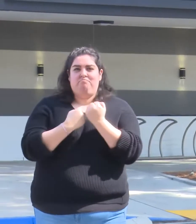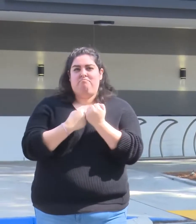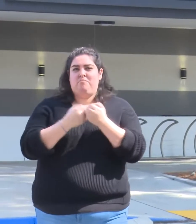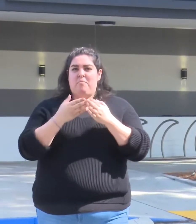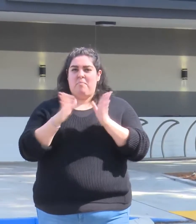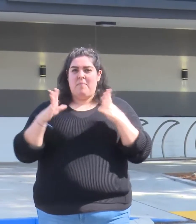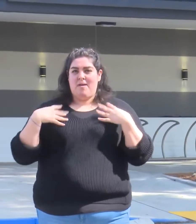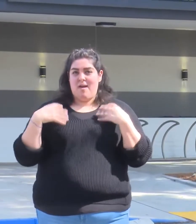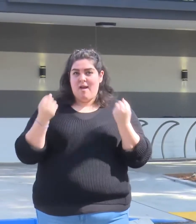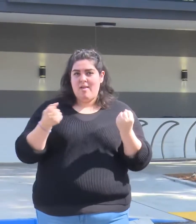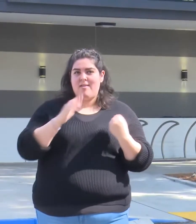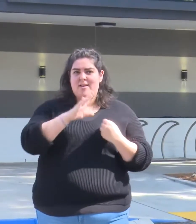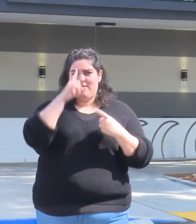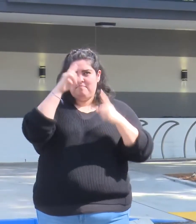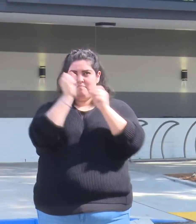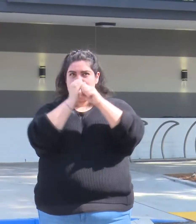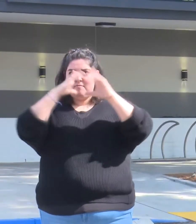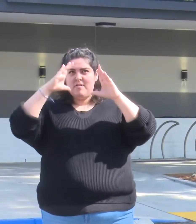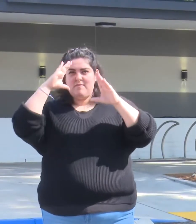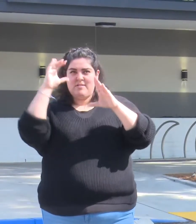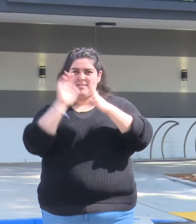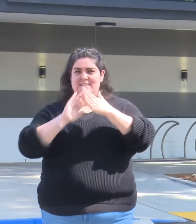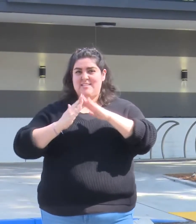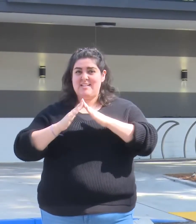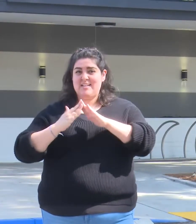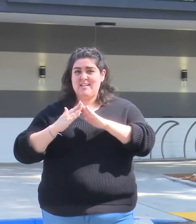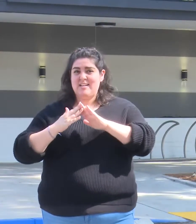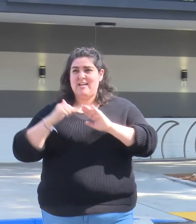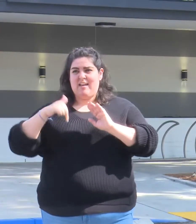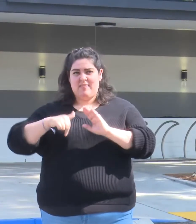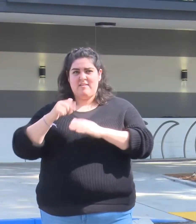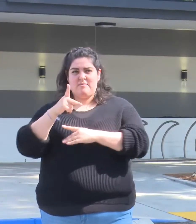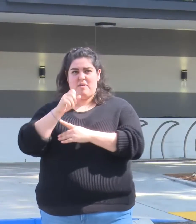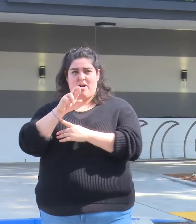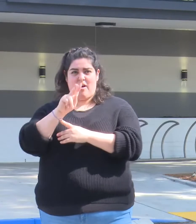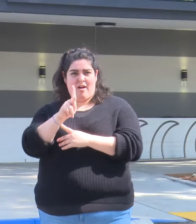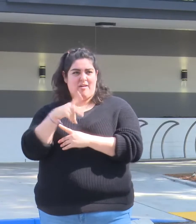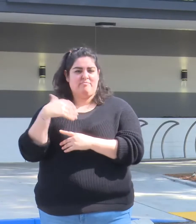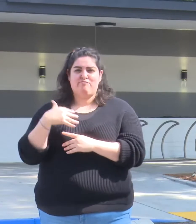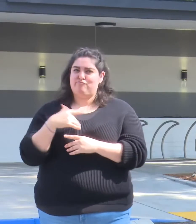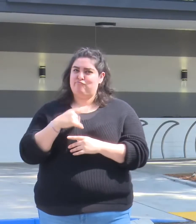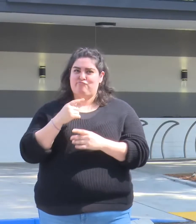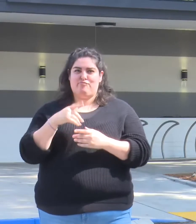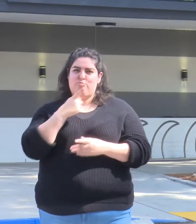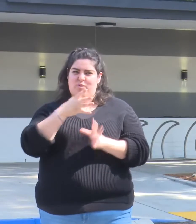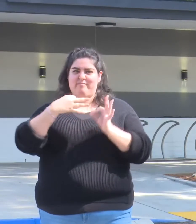really has a strong vision for this city and for this, for this park. Thank you.